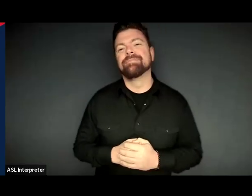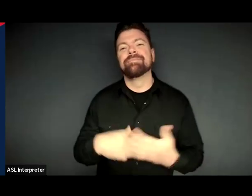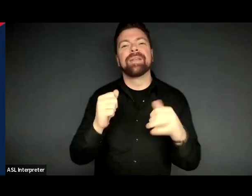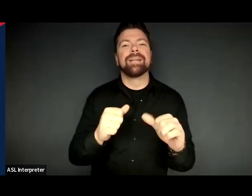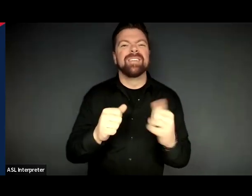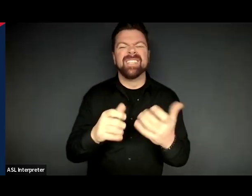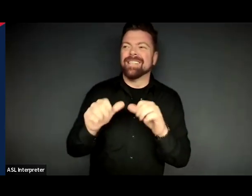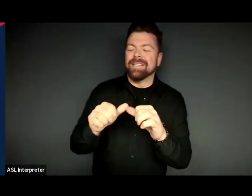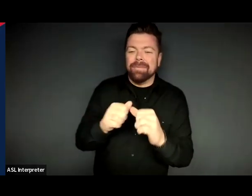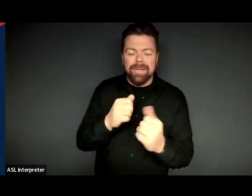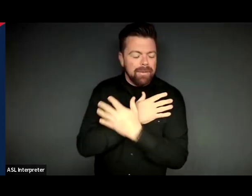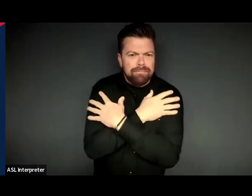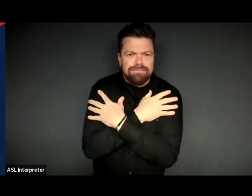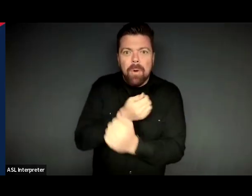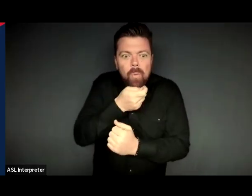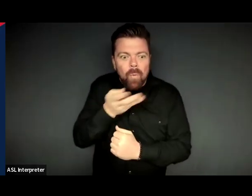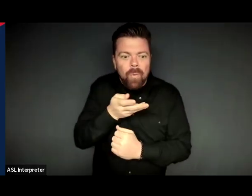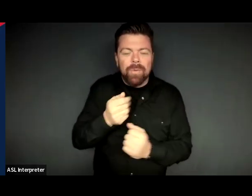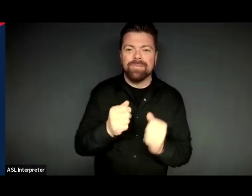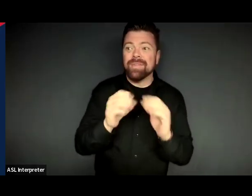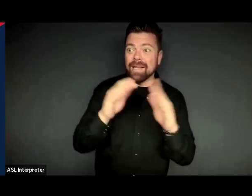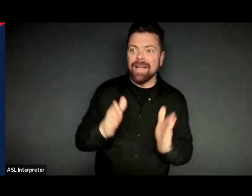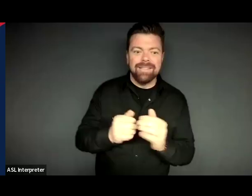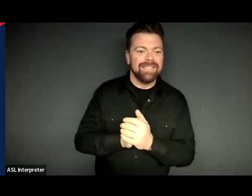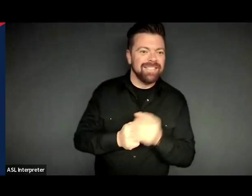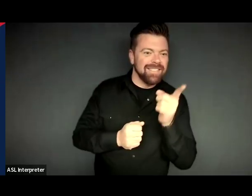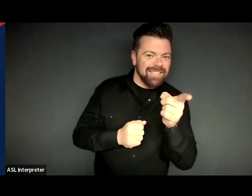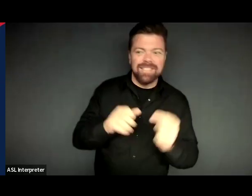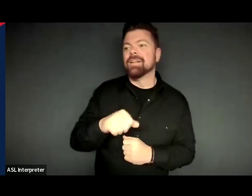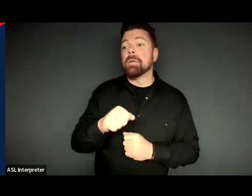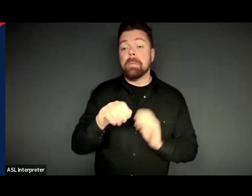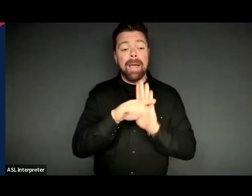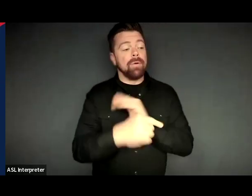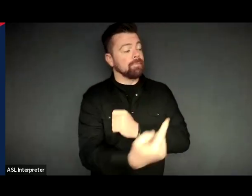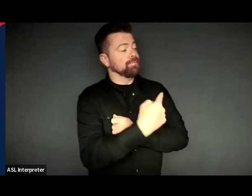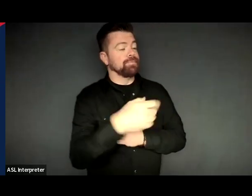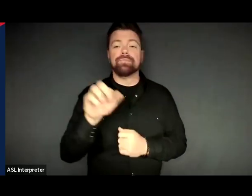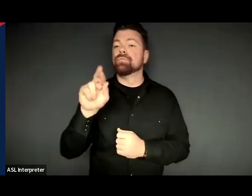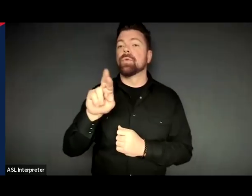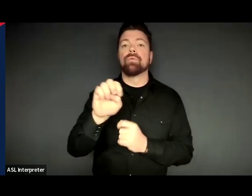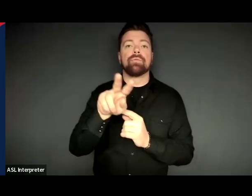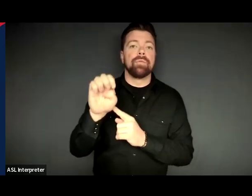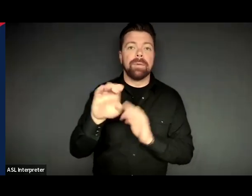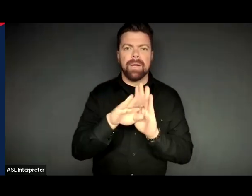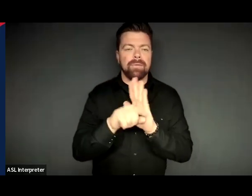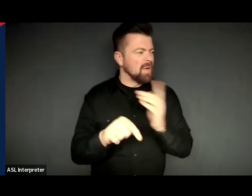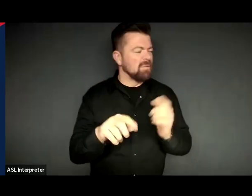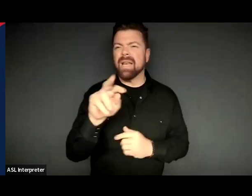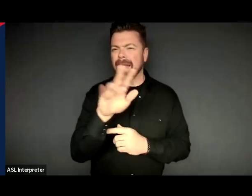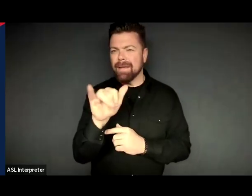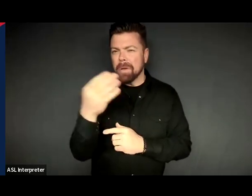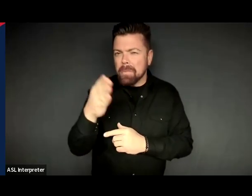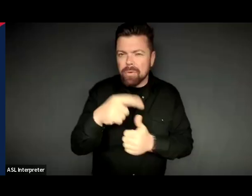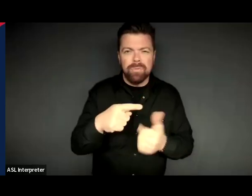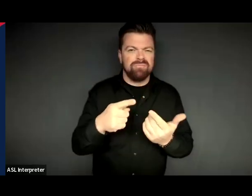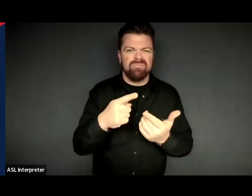warm in the house. And the Reeve background is a navy blue background with orange, yellow,